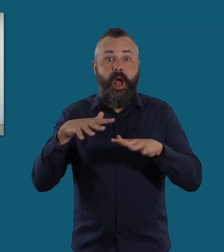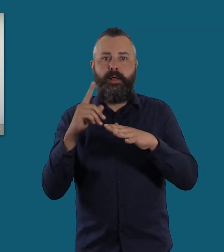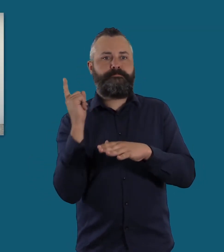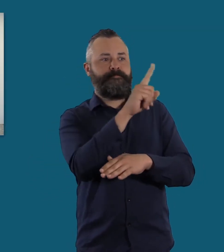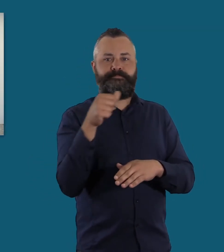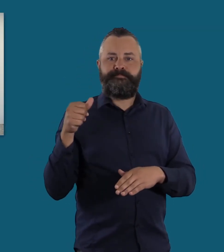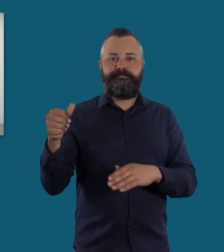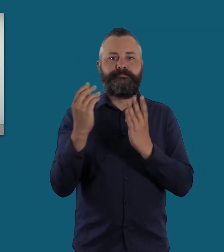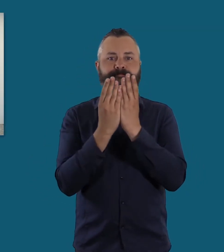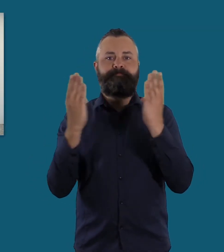Don't use lifts.